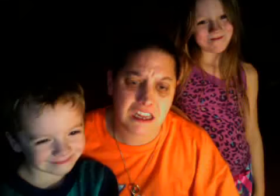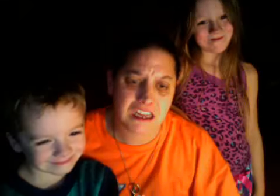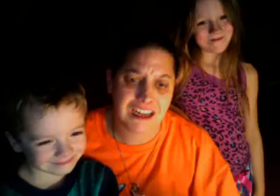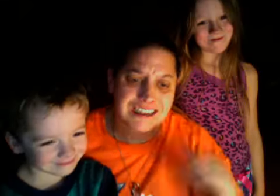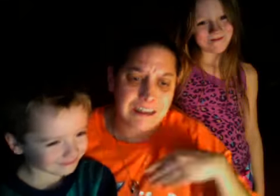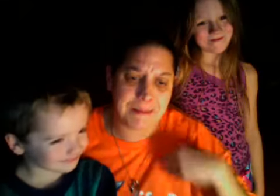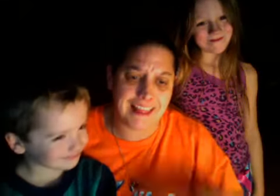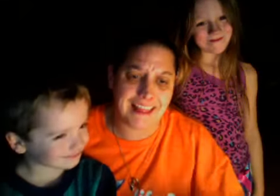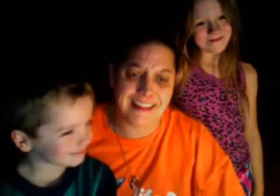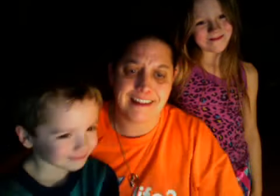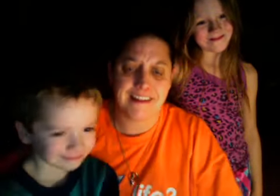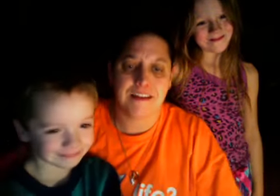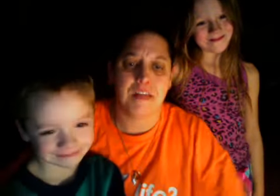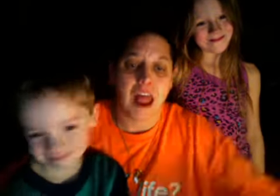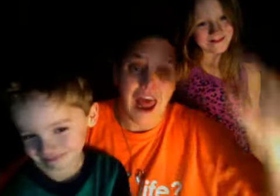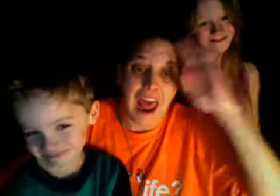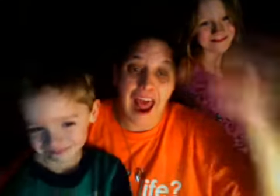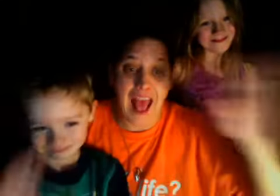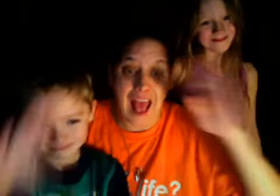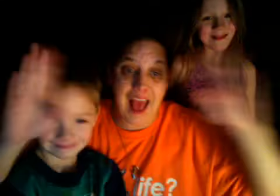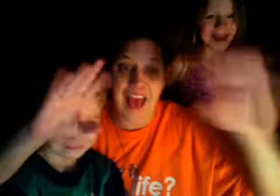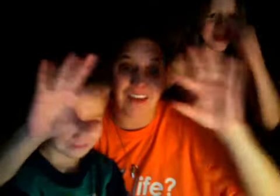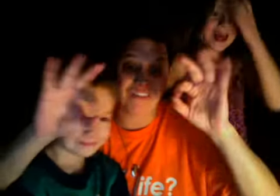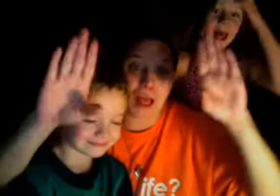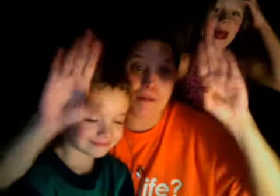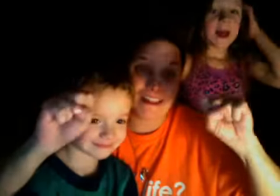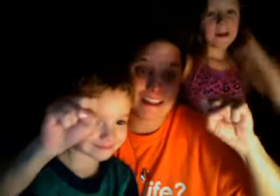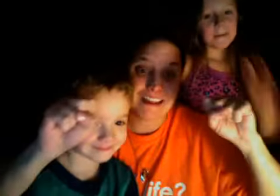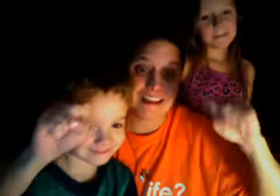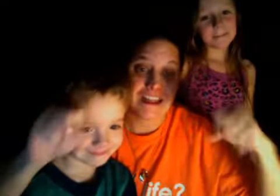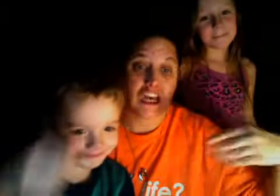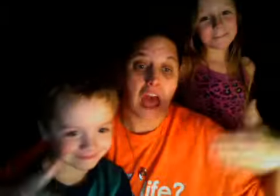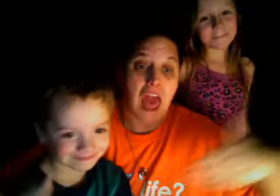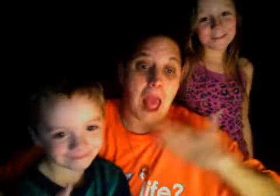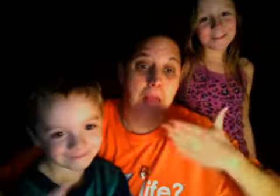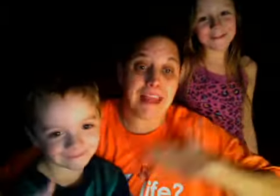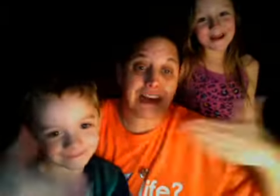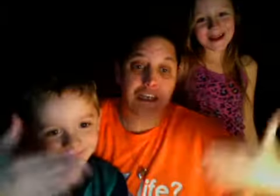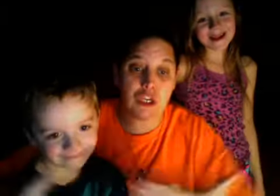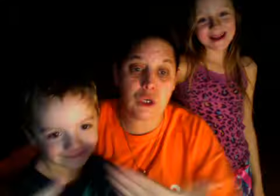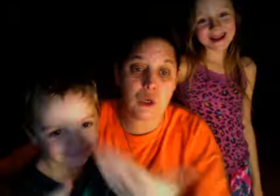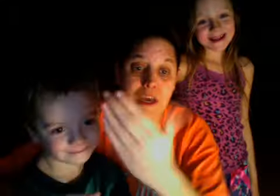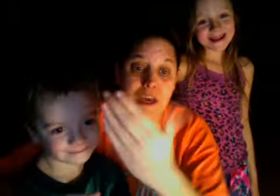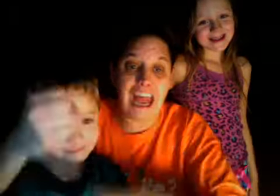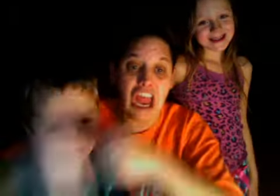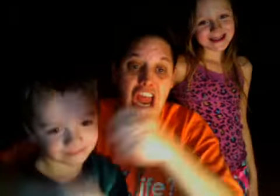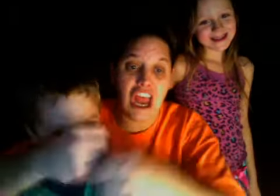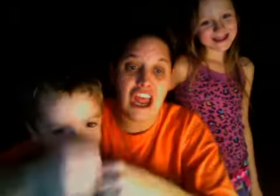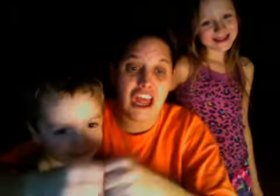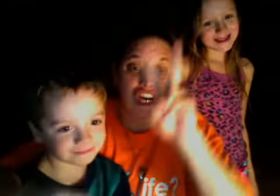Good night, doesn't last forever, though I walk to